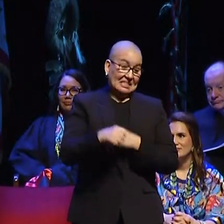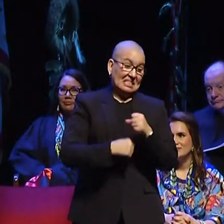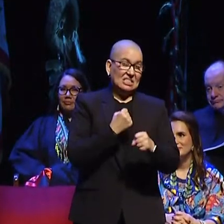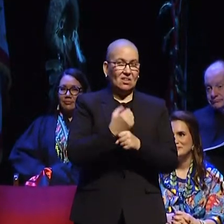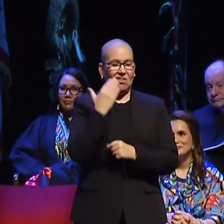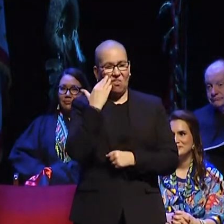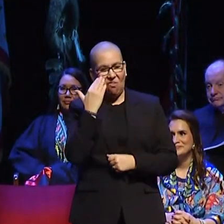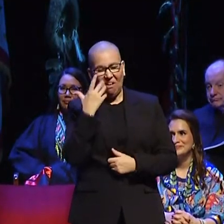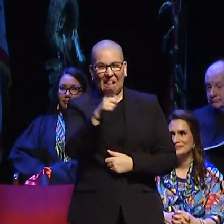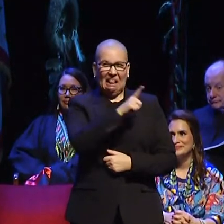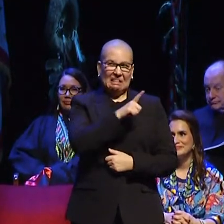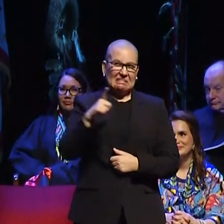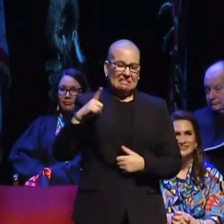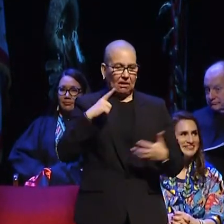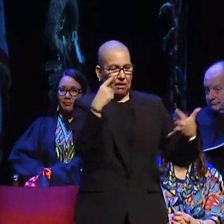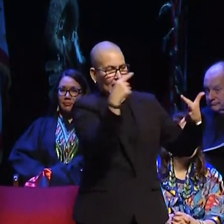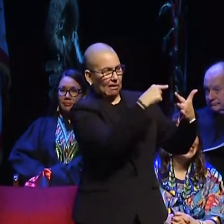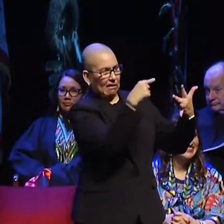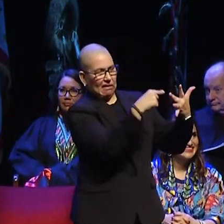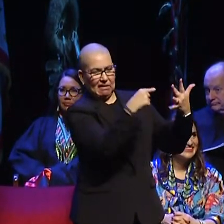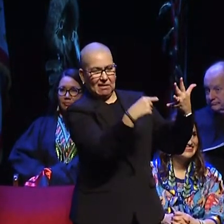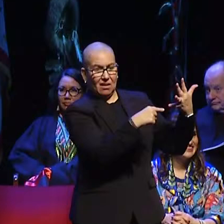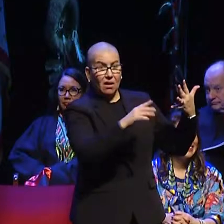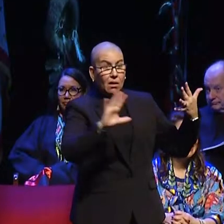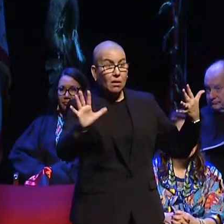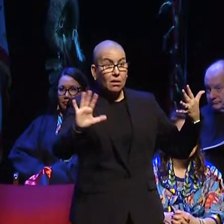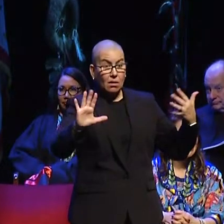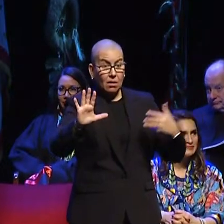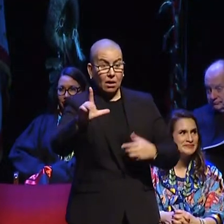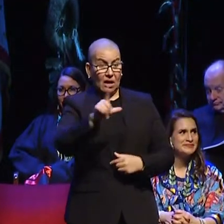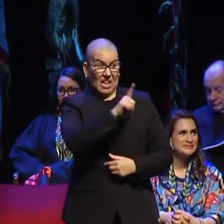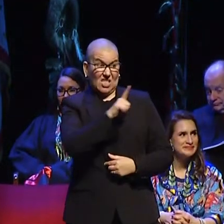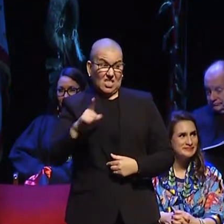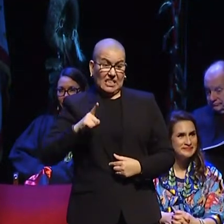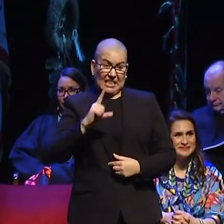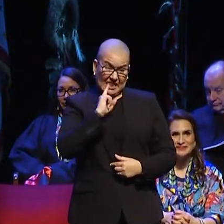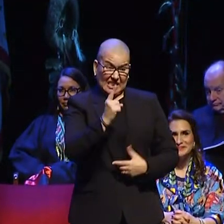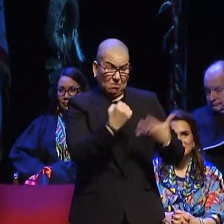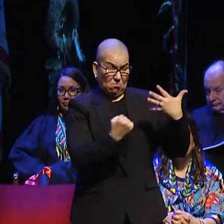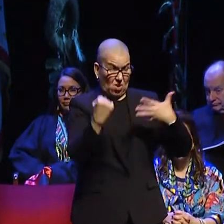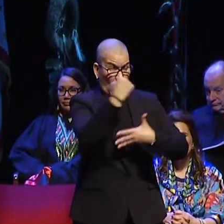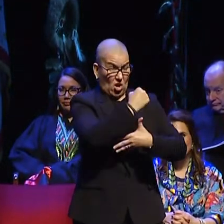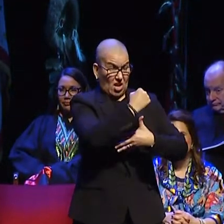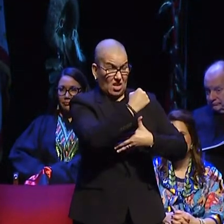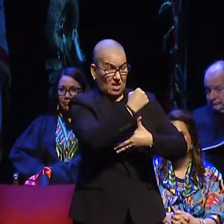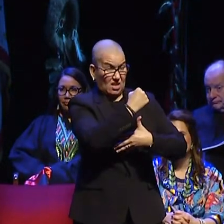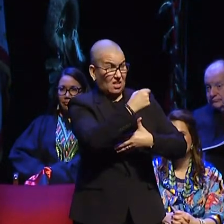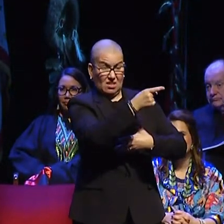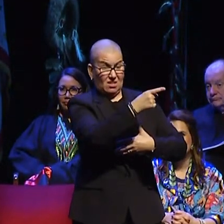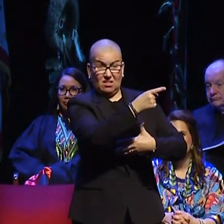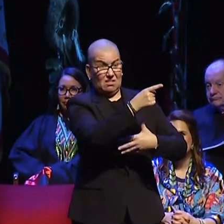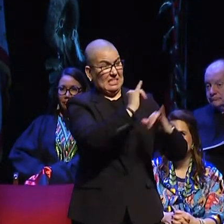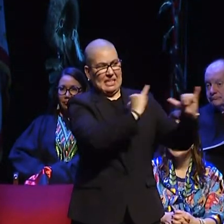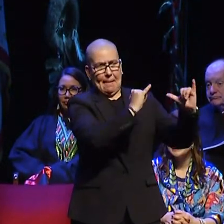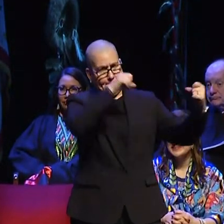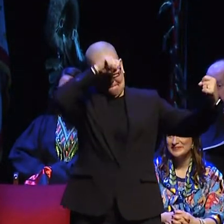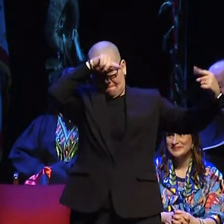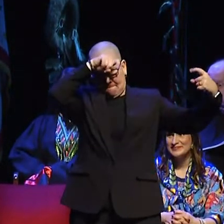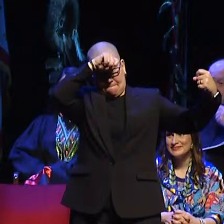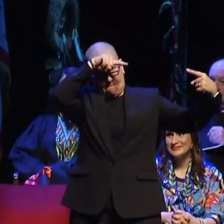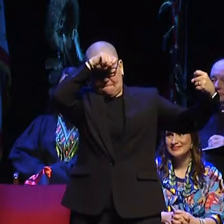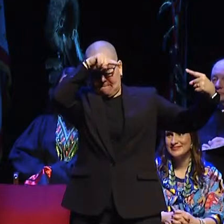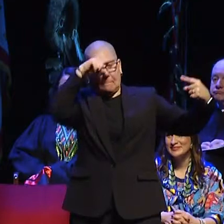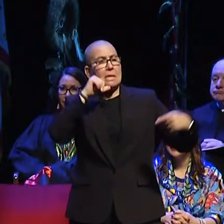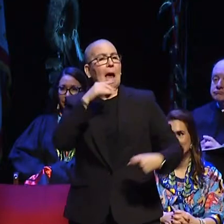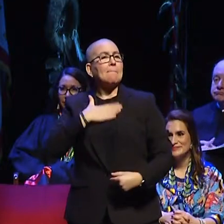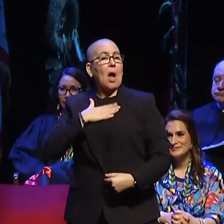ever. The legislature has the same priorities. The legislators are talking the same way. So this is not a list of nice to have